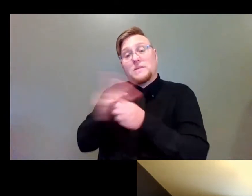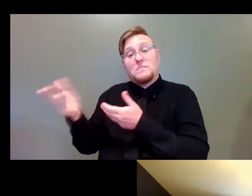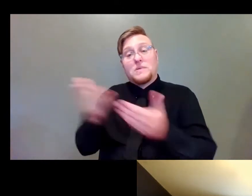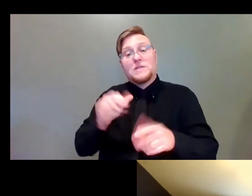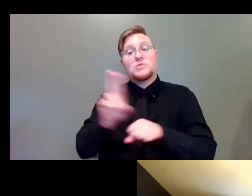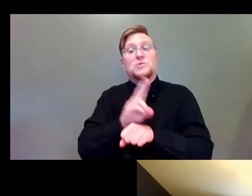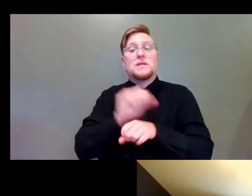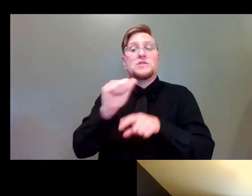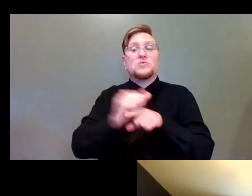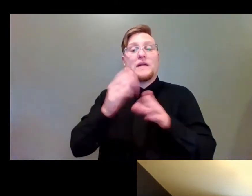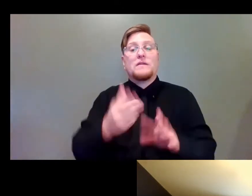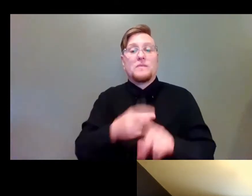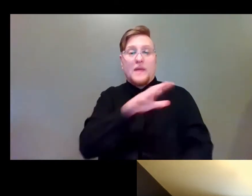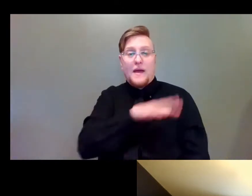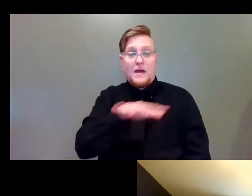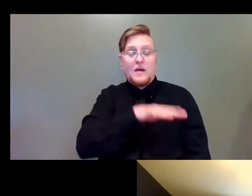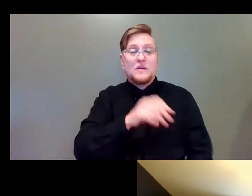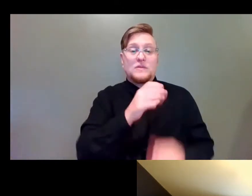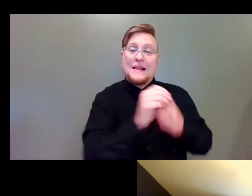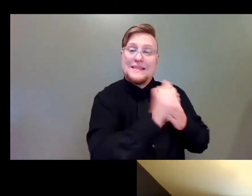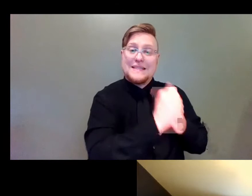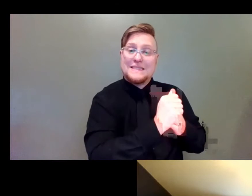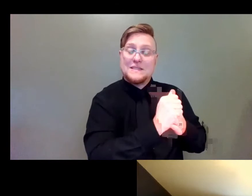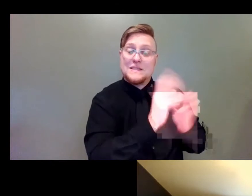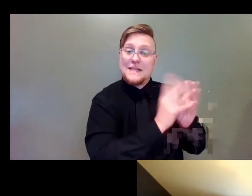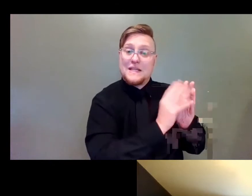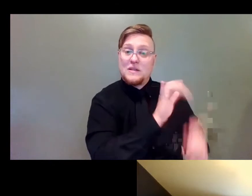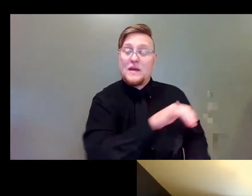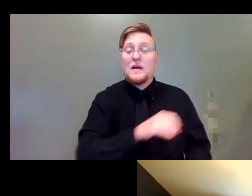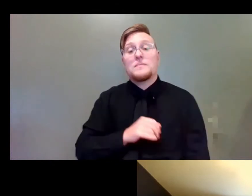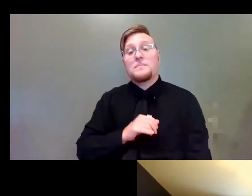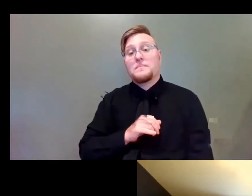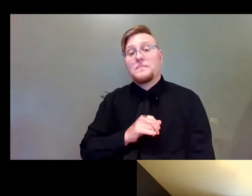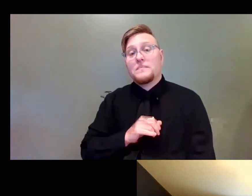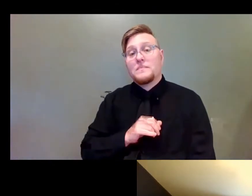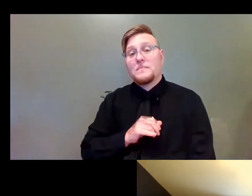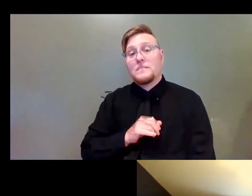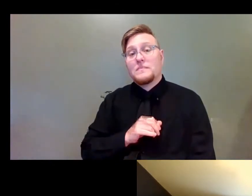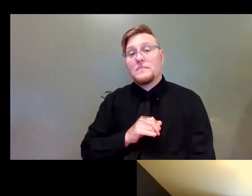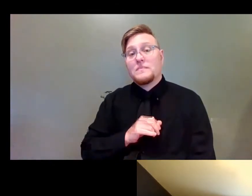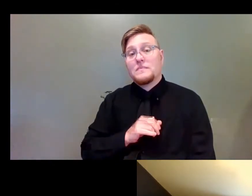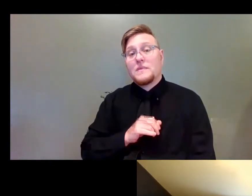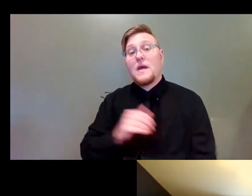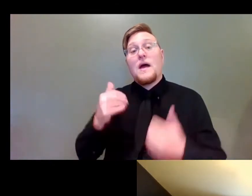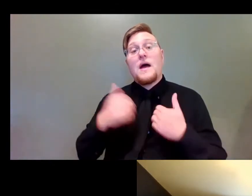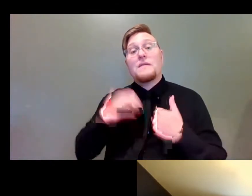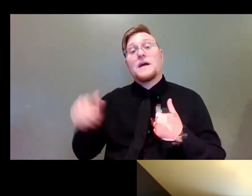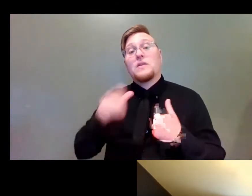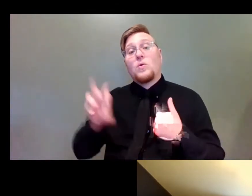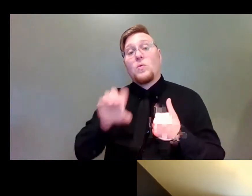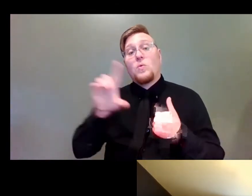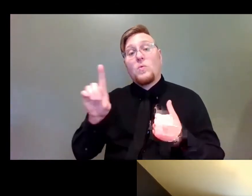trainers from that area to lead those sessions. And of course, it's our hope and dream, in addition to having another WILD program